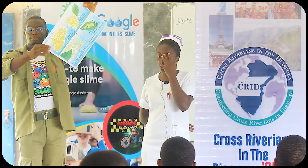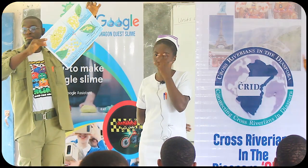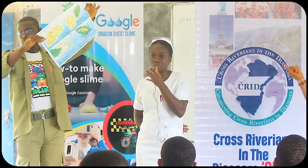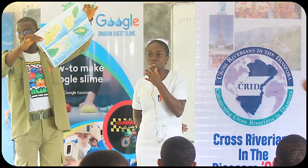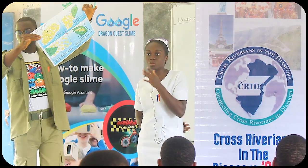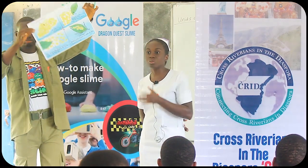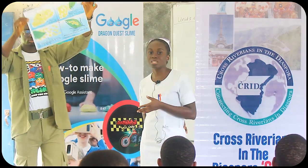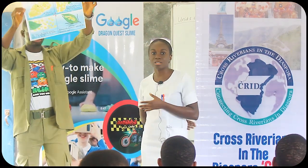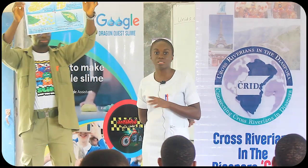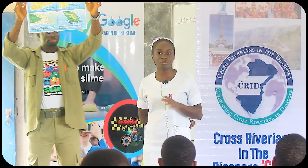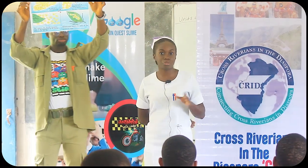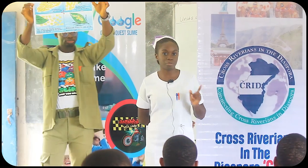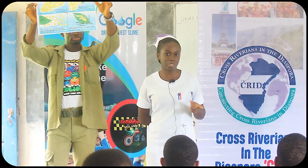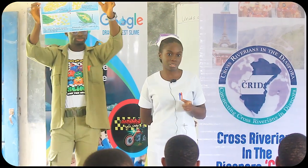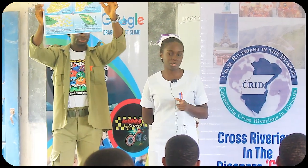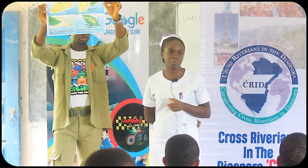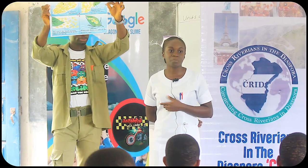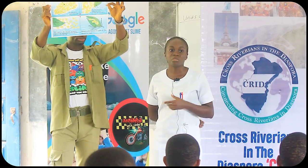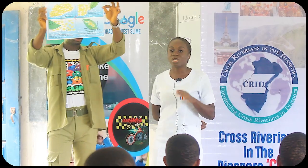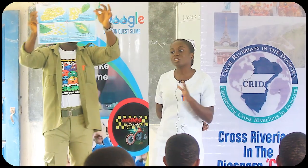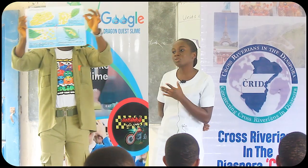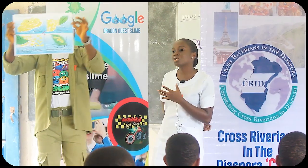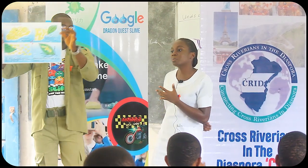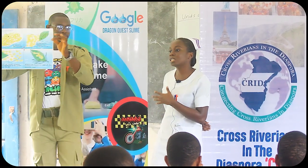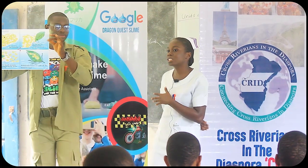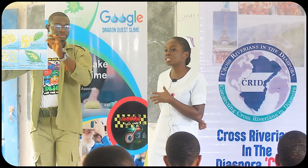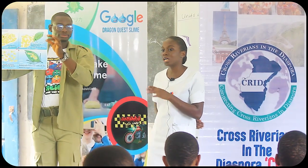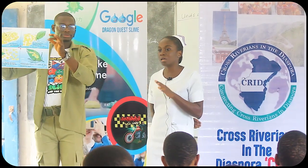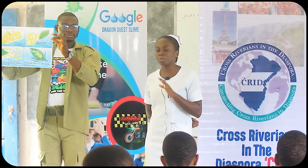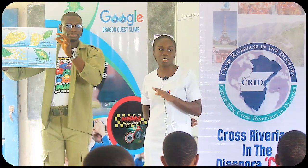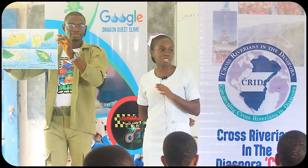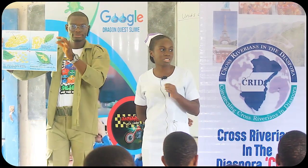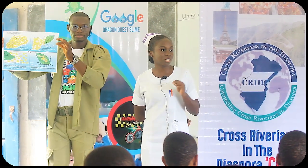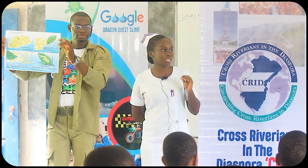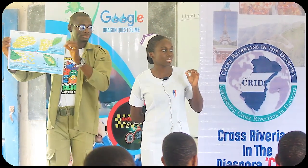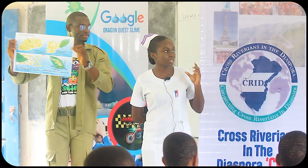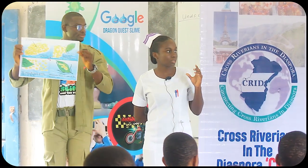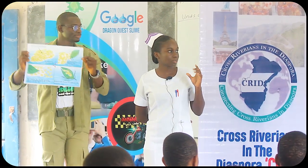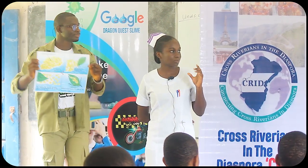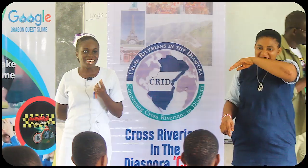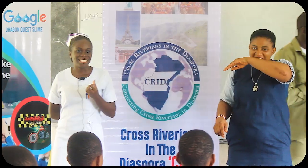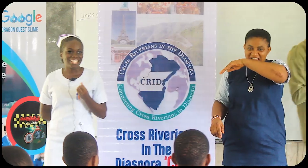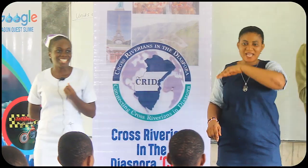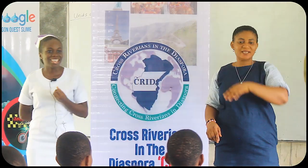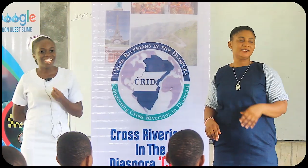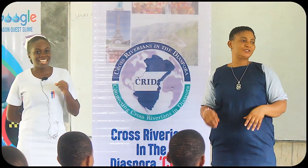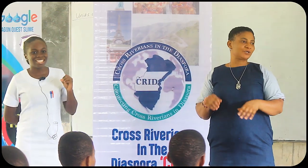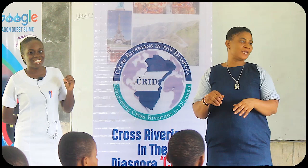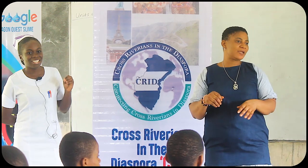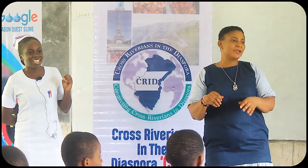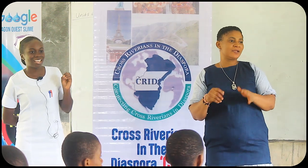of introduction, it's known as a carnivorous plant. The carnivorous plants are plants that